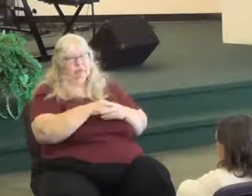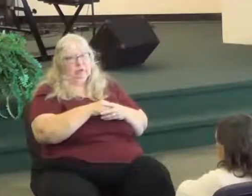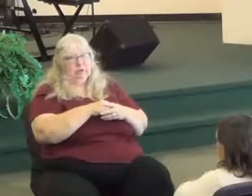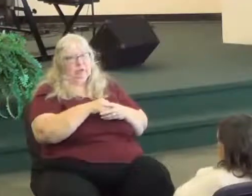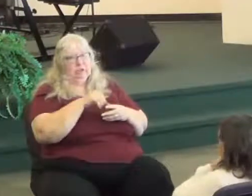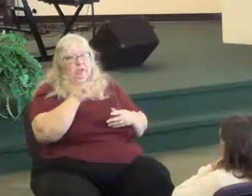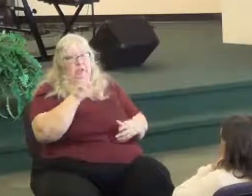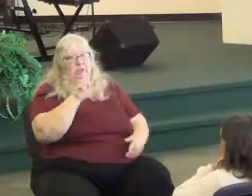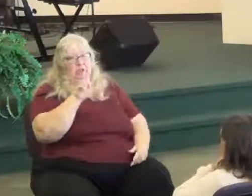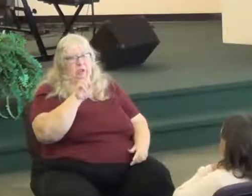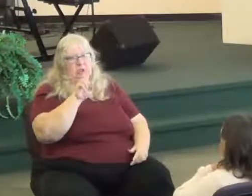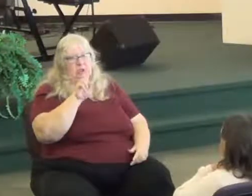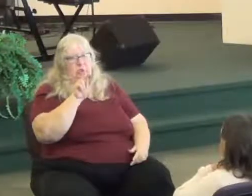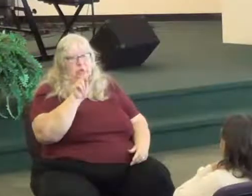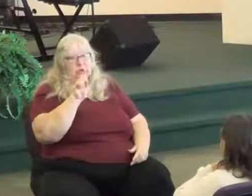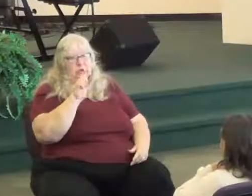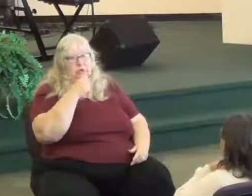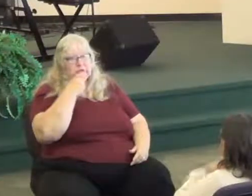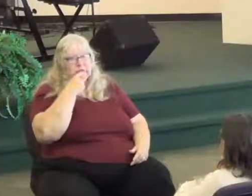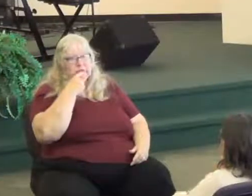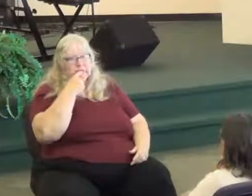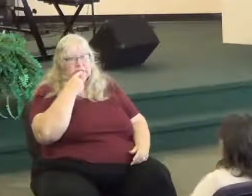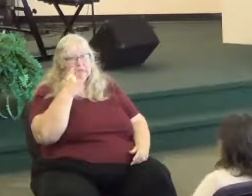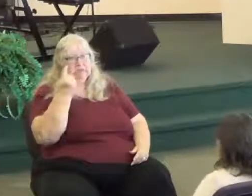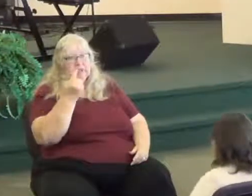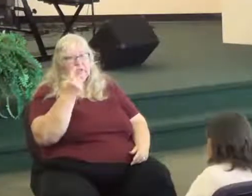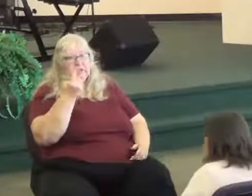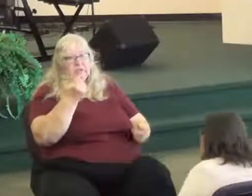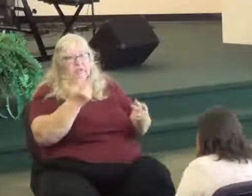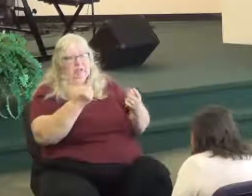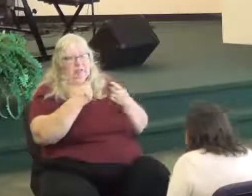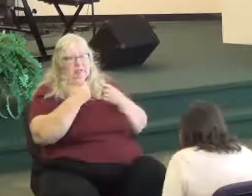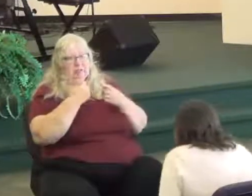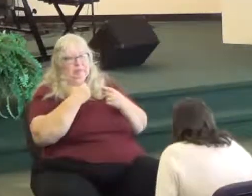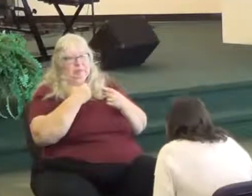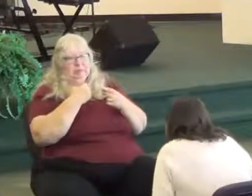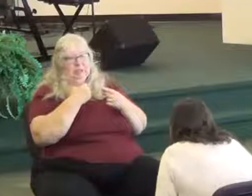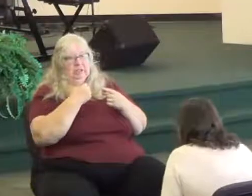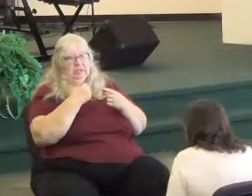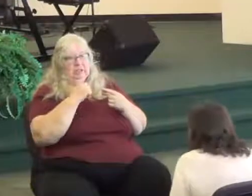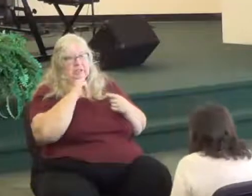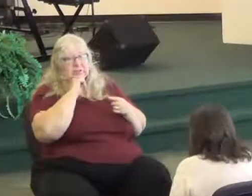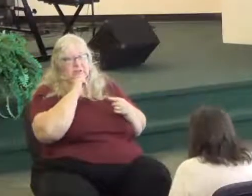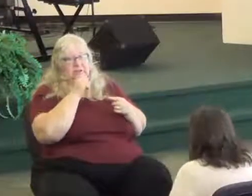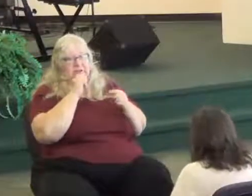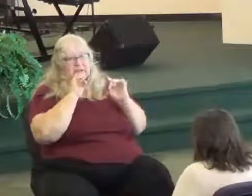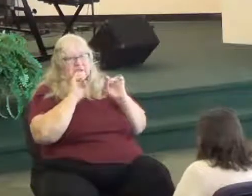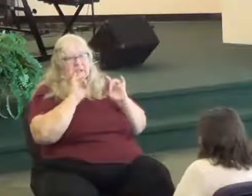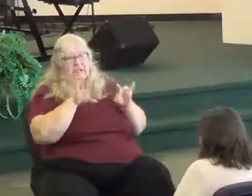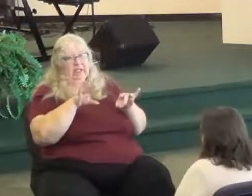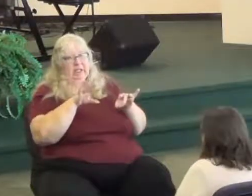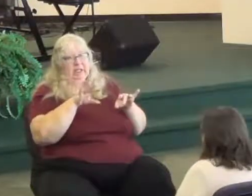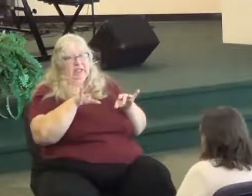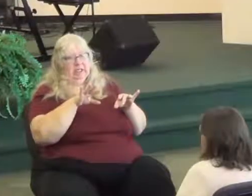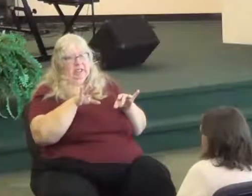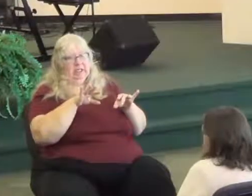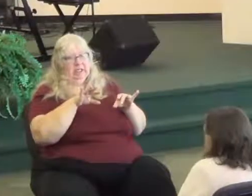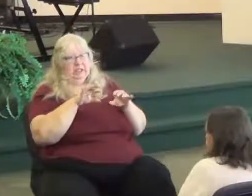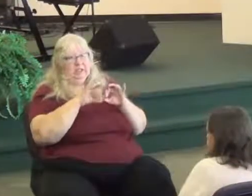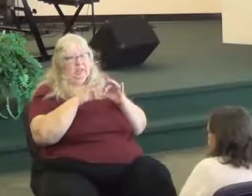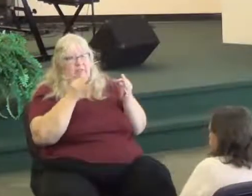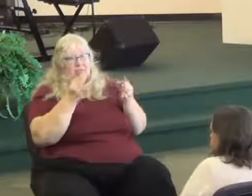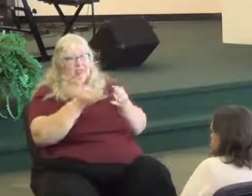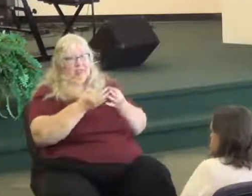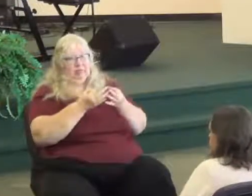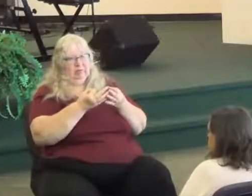Luke 14:26 says this, if anyone comes to me and does not hate father and mother, wife and children, brothers and sisters, yes, even their own